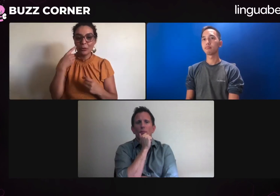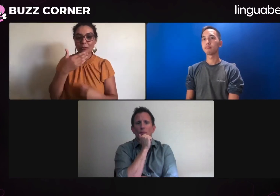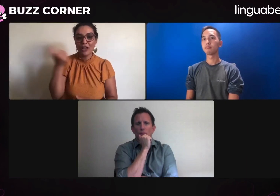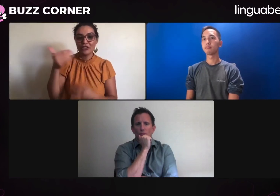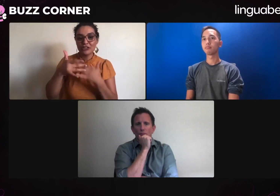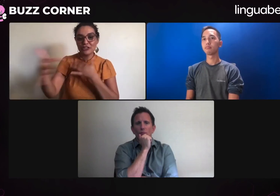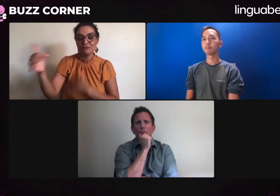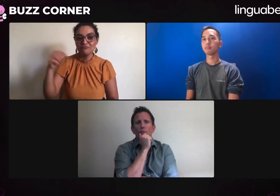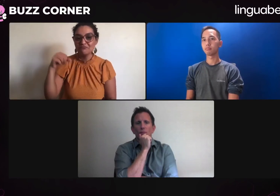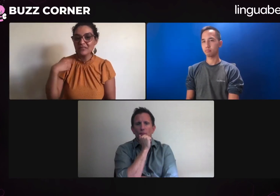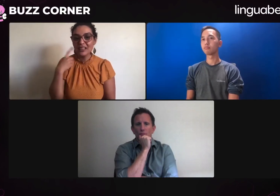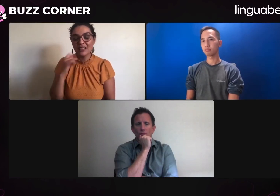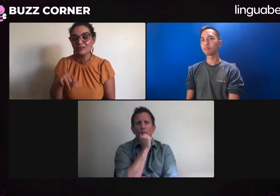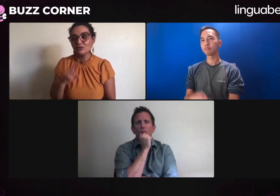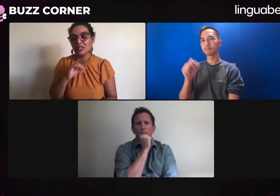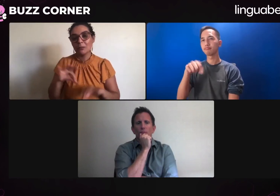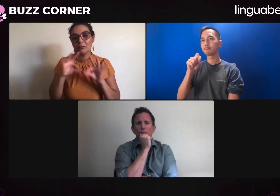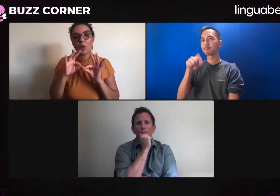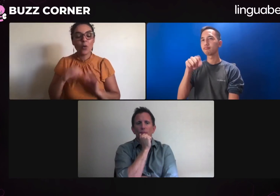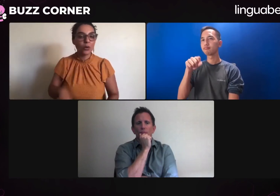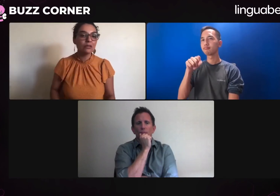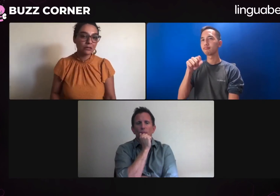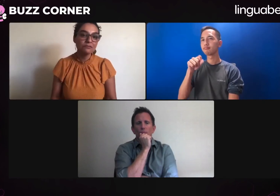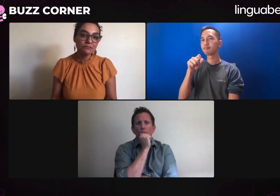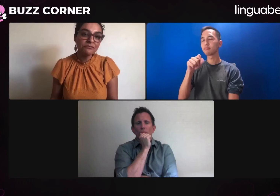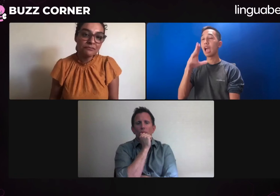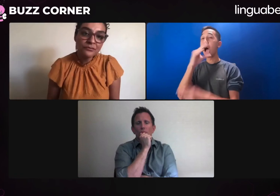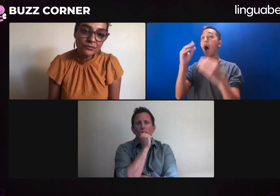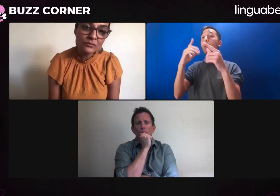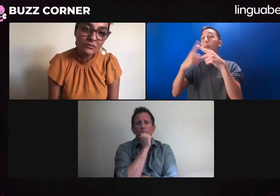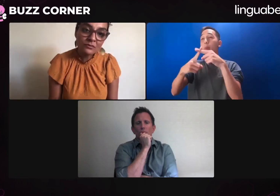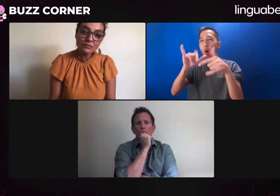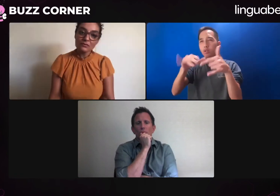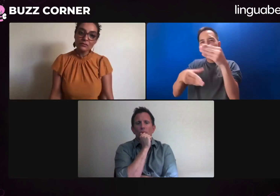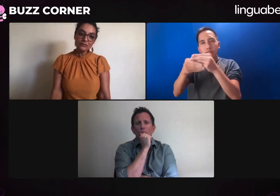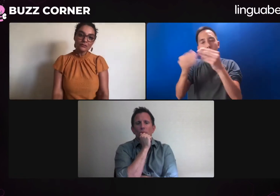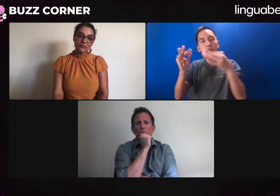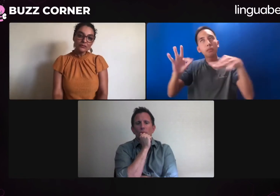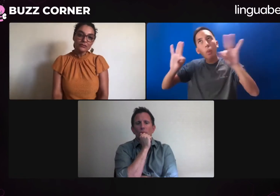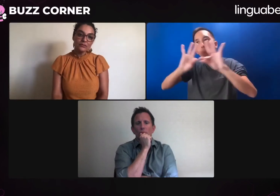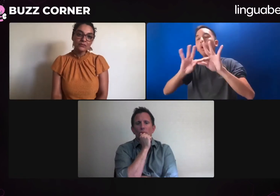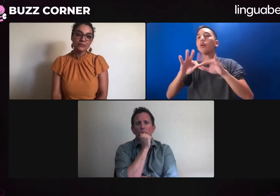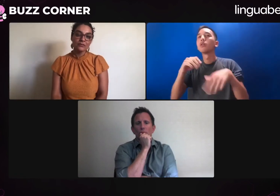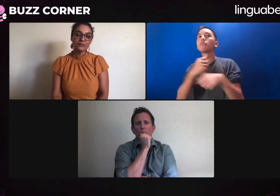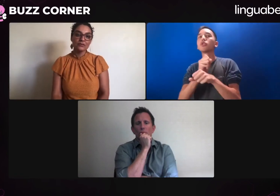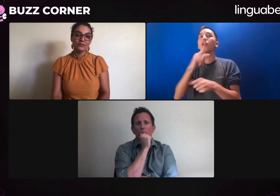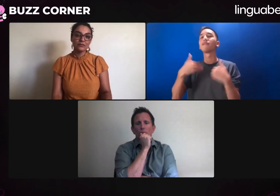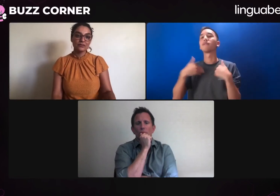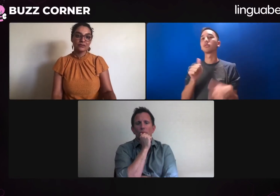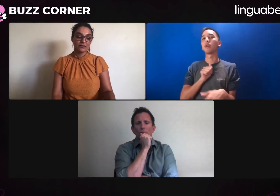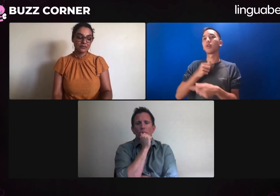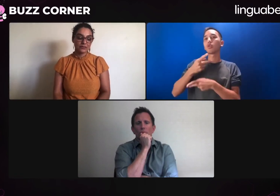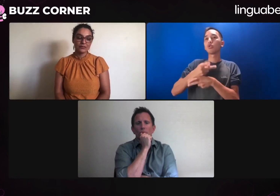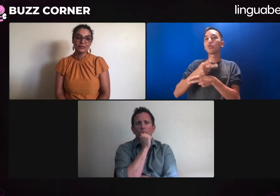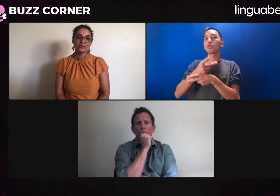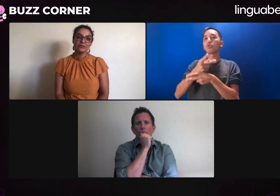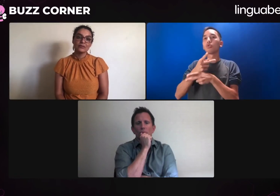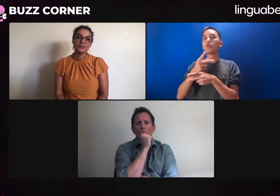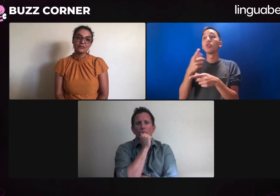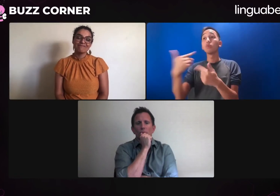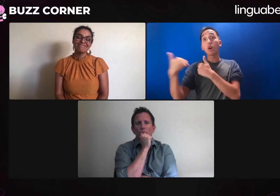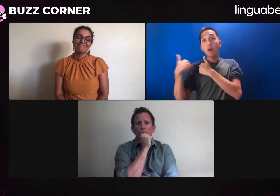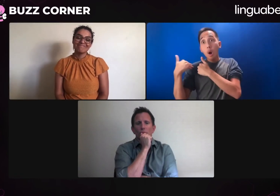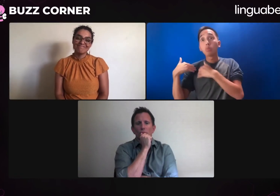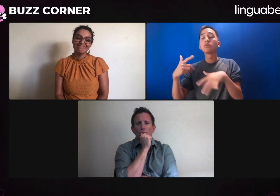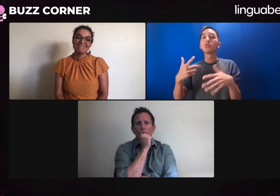better, be better, shift better for the future. I think it's so important to be here and have this conversation. And then another thing I want to